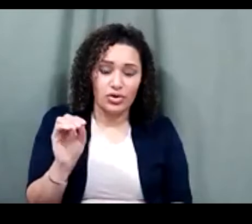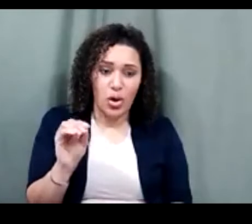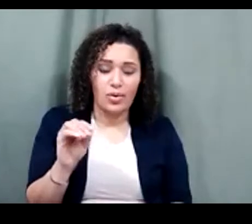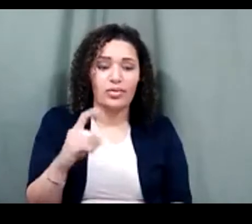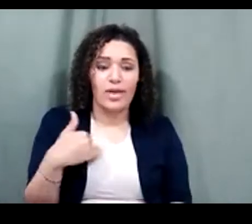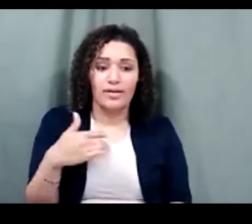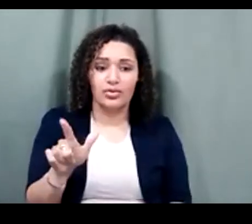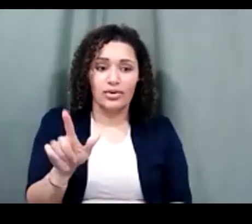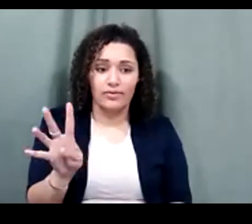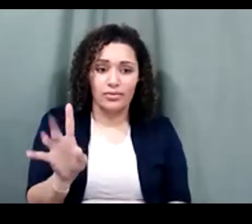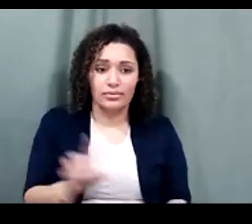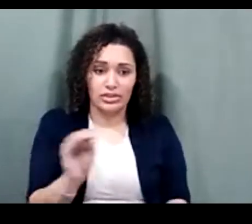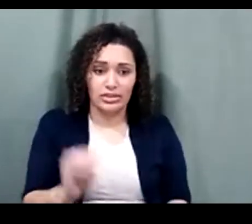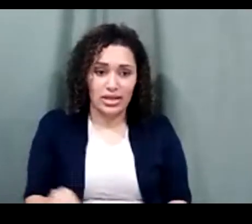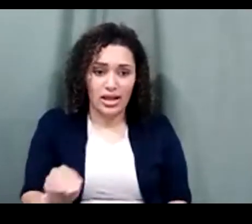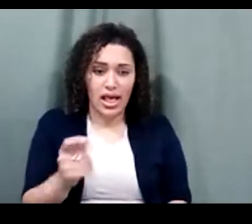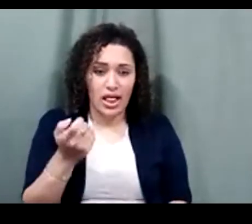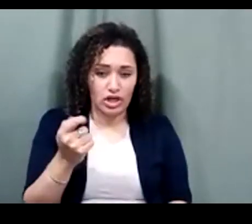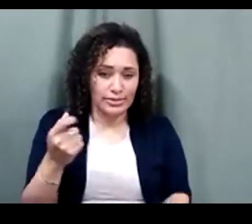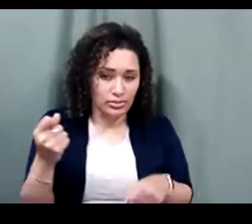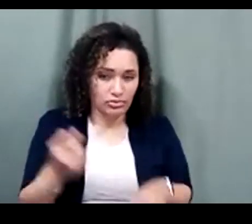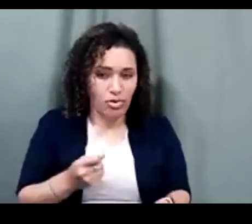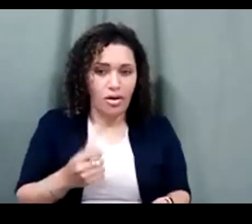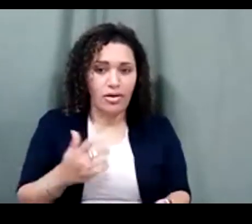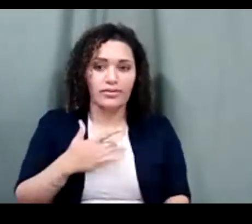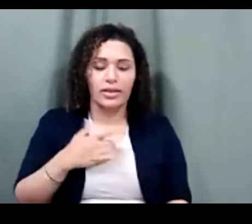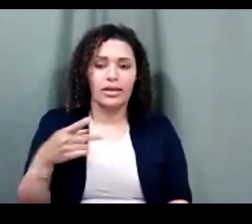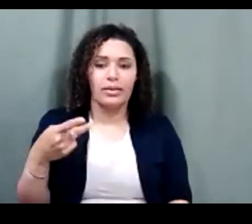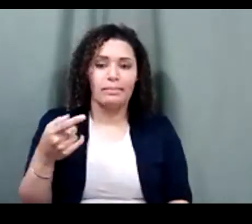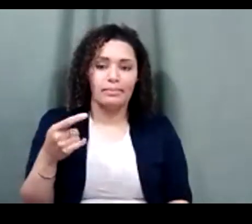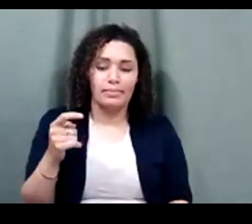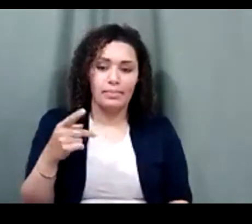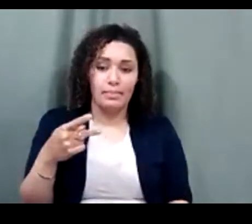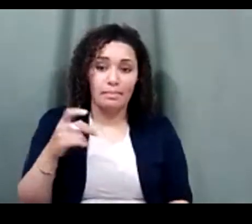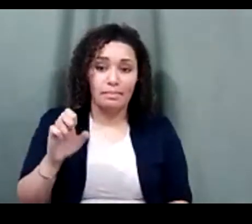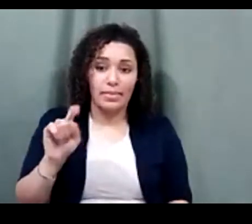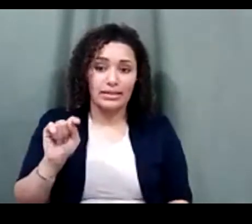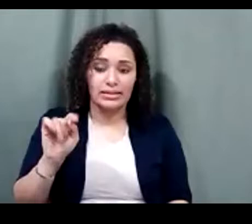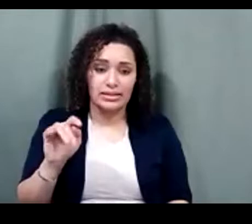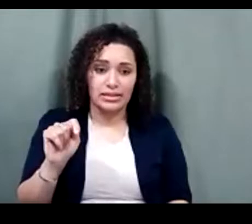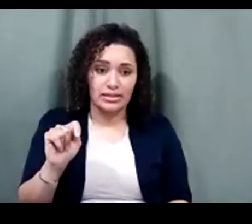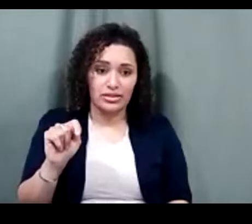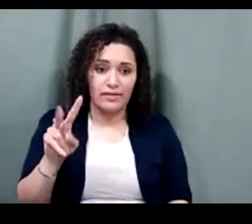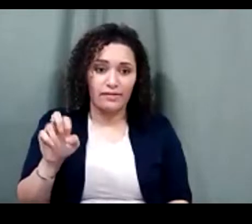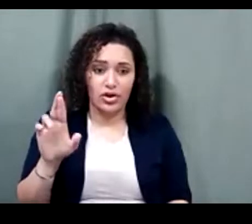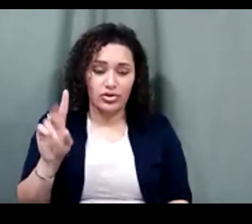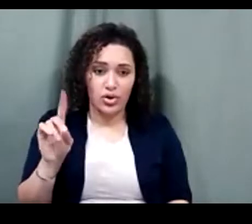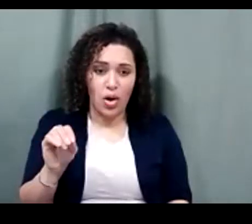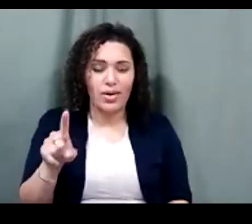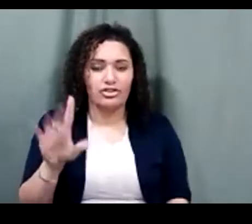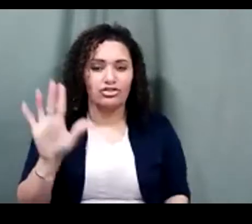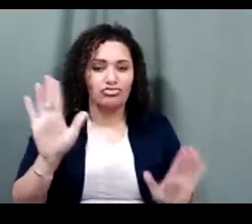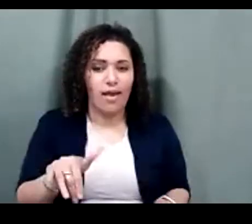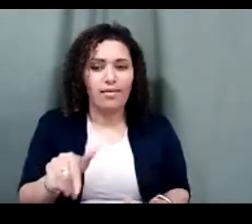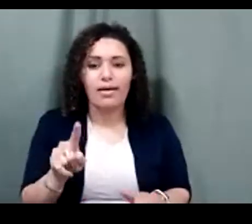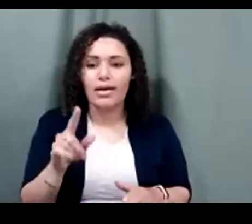24%, was a little bit strong. Petit Verdot is fabulous in wines, but sometimes can